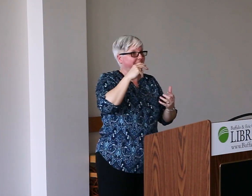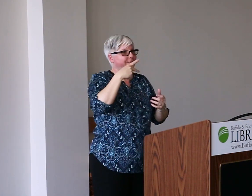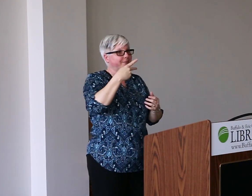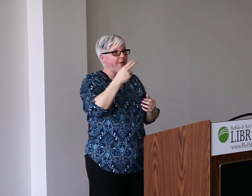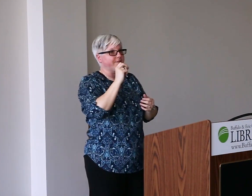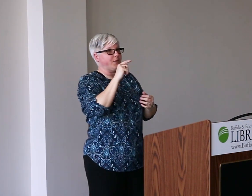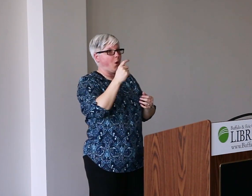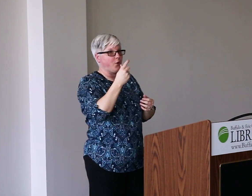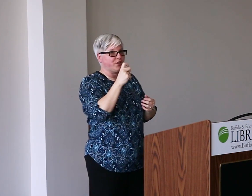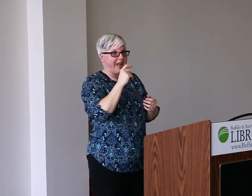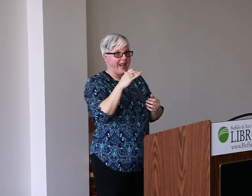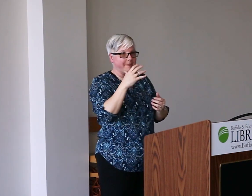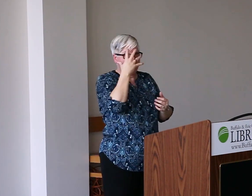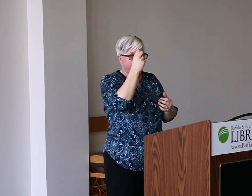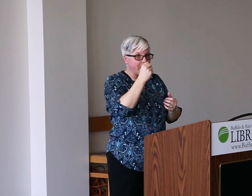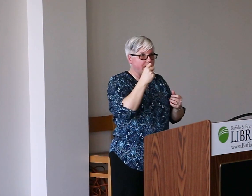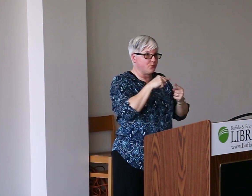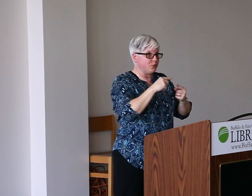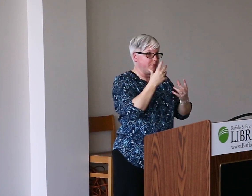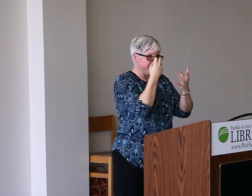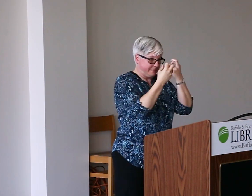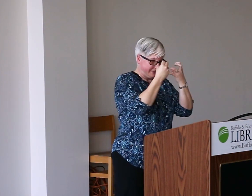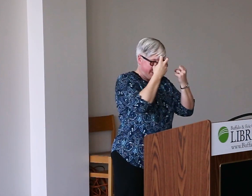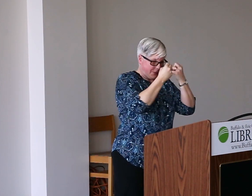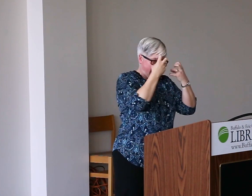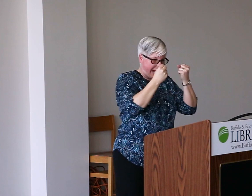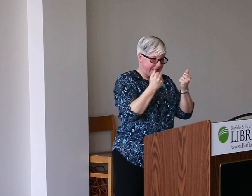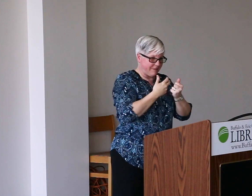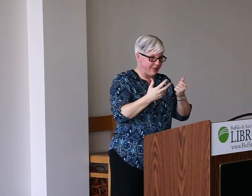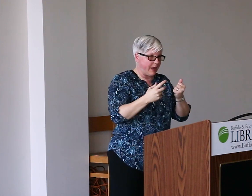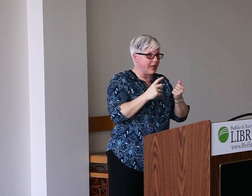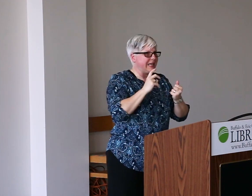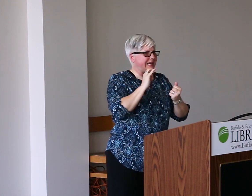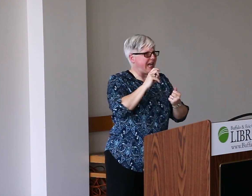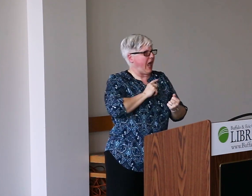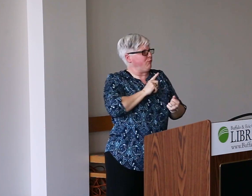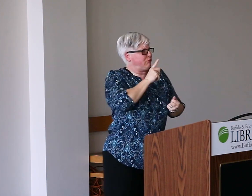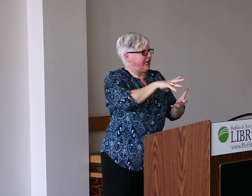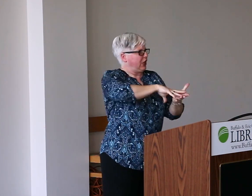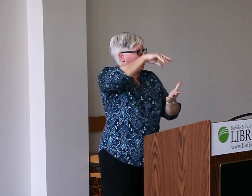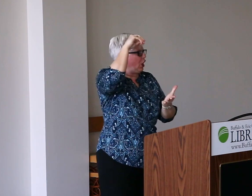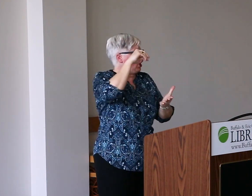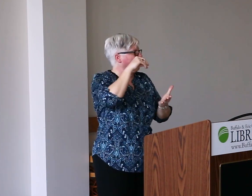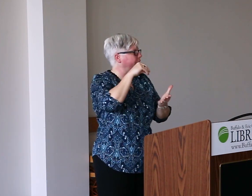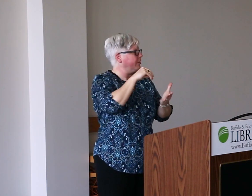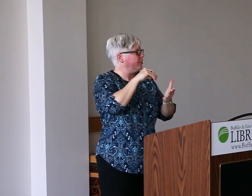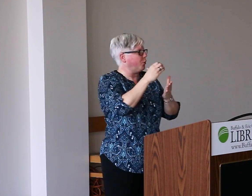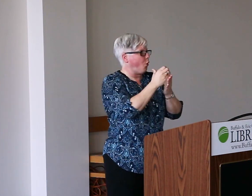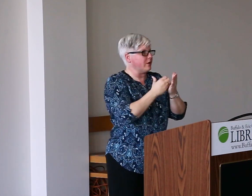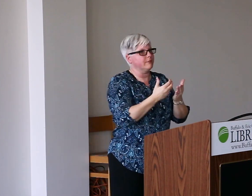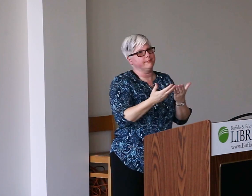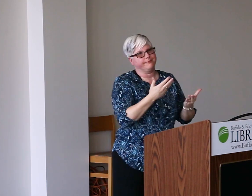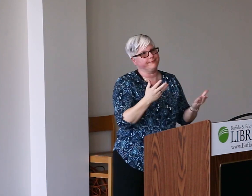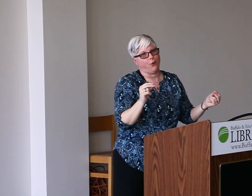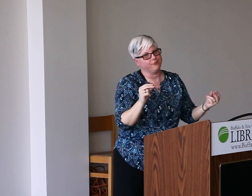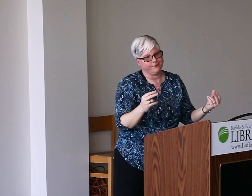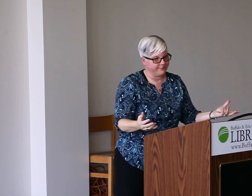now. I'm like, I have a photogenic memory. You know, I pick up everything. I try to keep it in my head. So I don't know if I like really learned